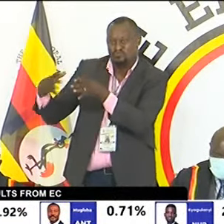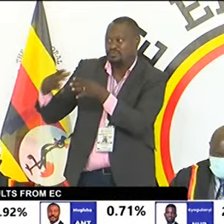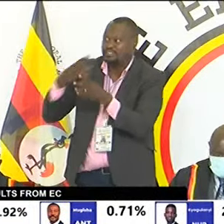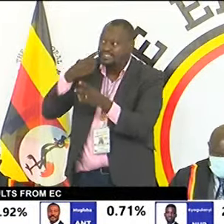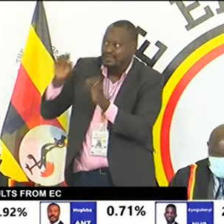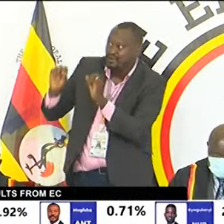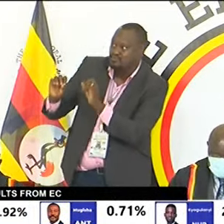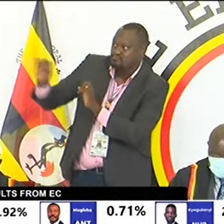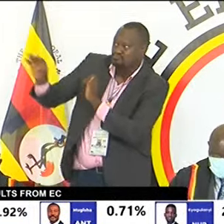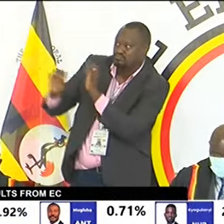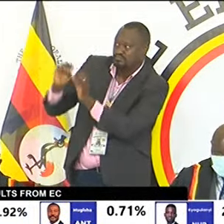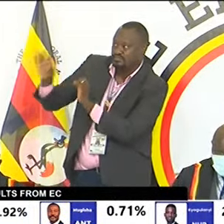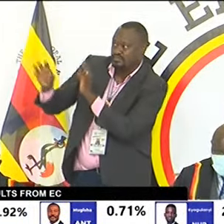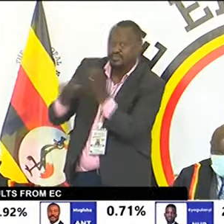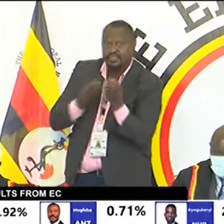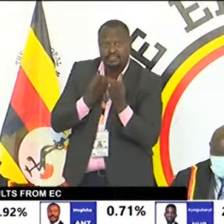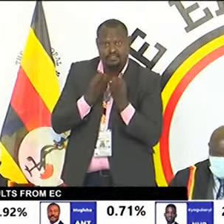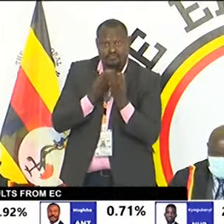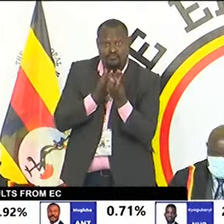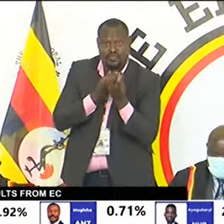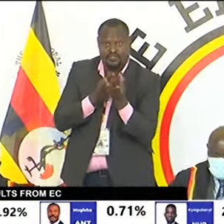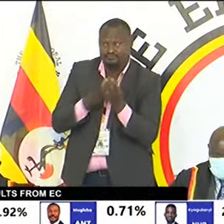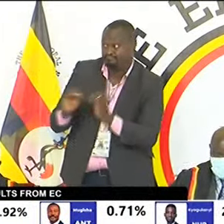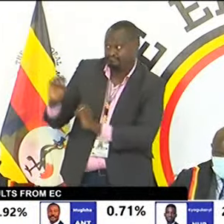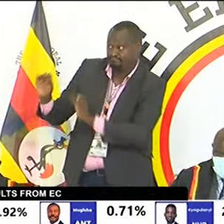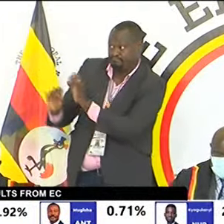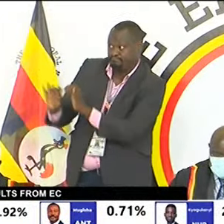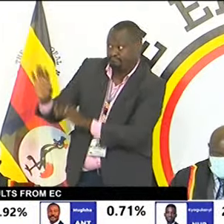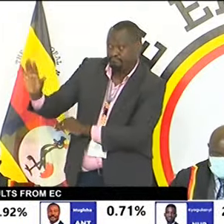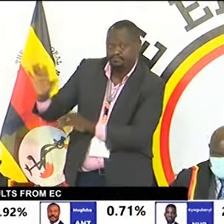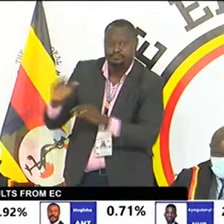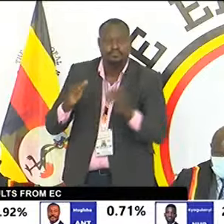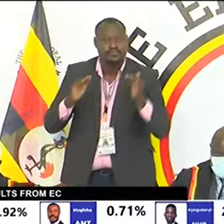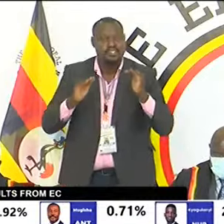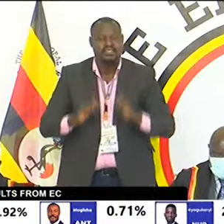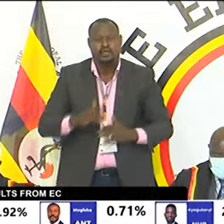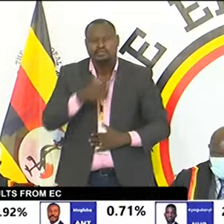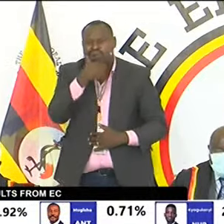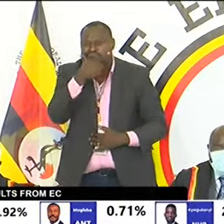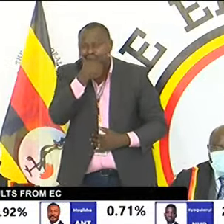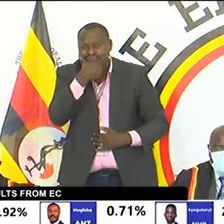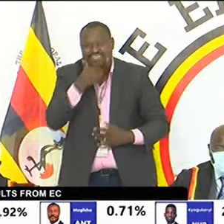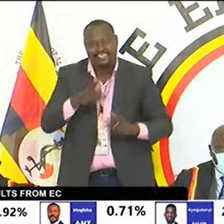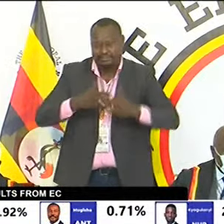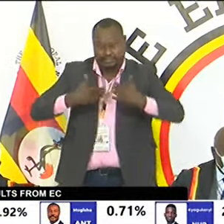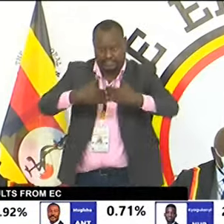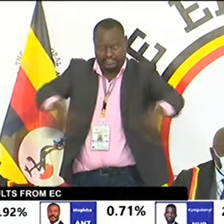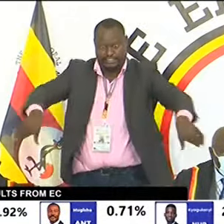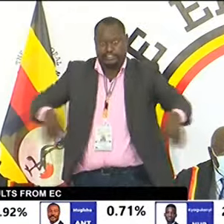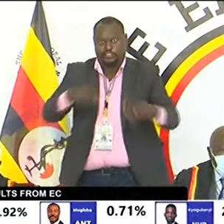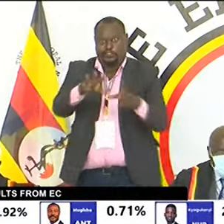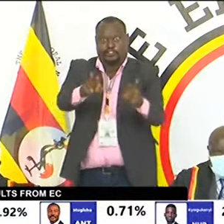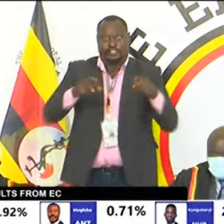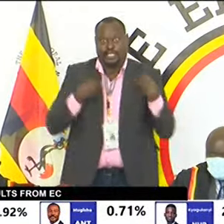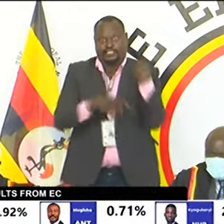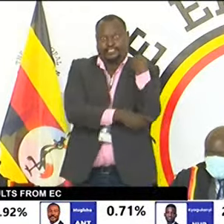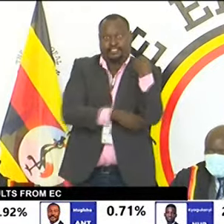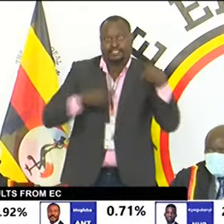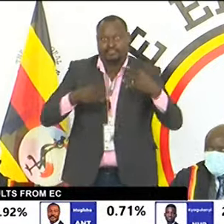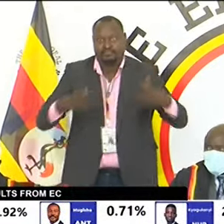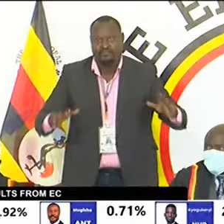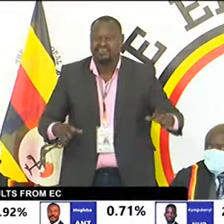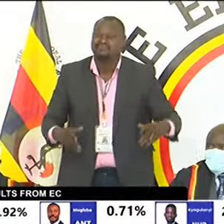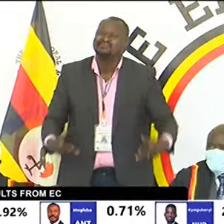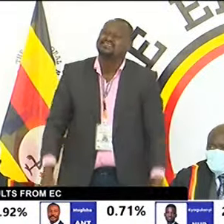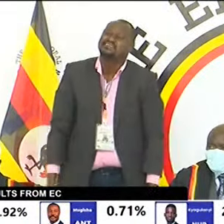screens. Now, candidate Kyagulanyi dismissing the results as rigged. In